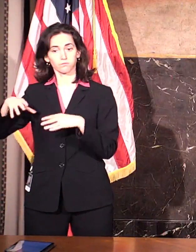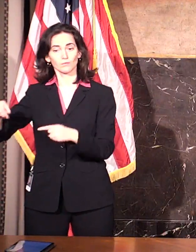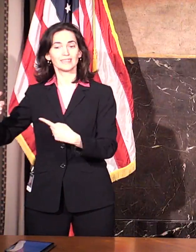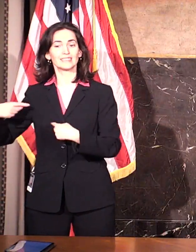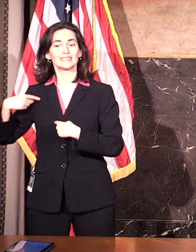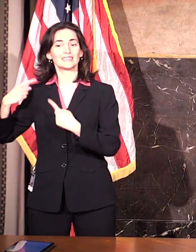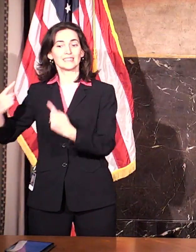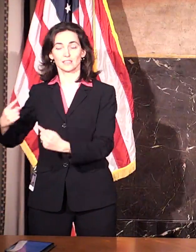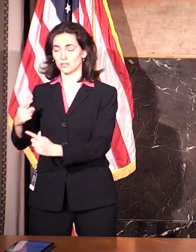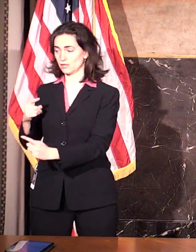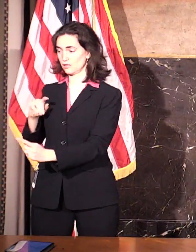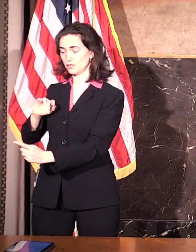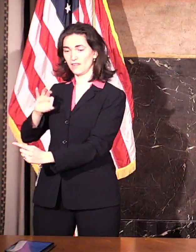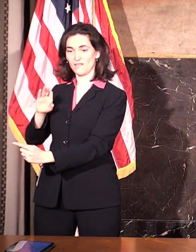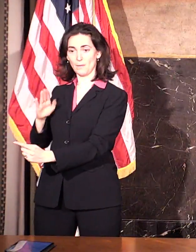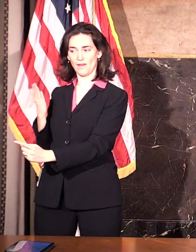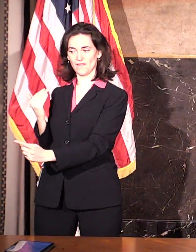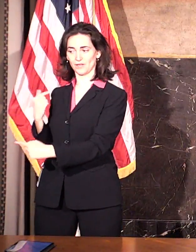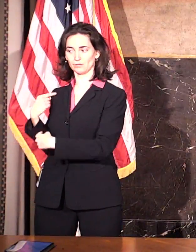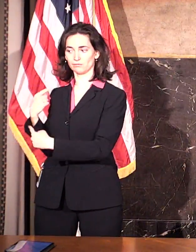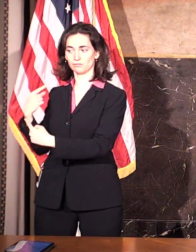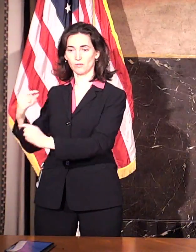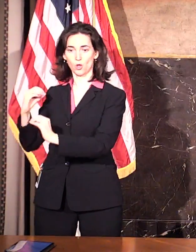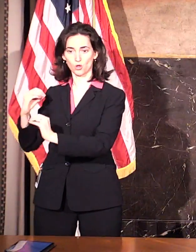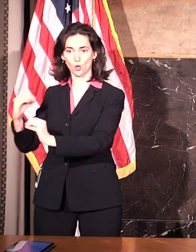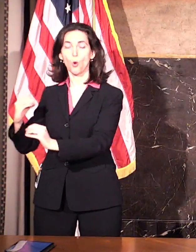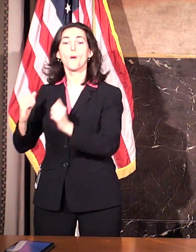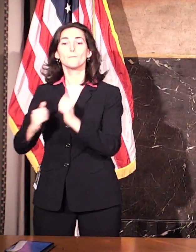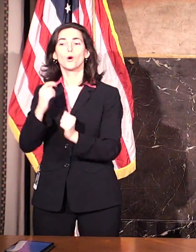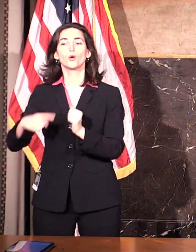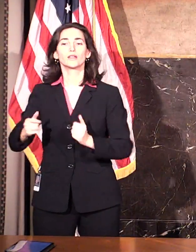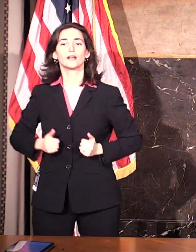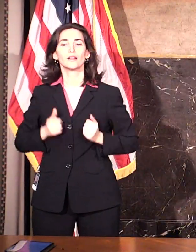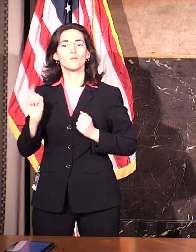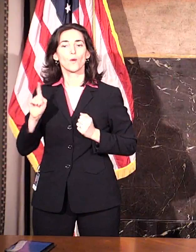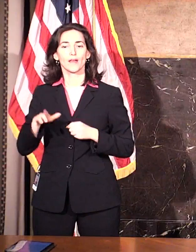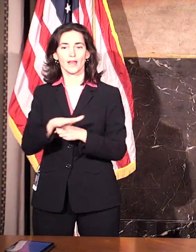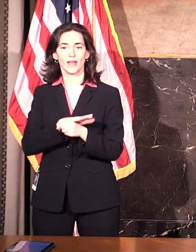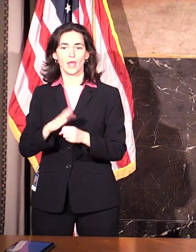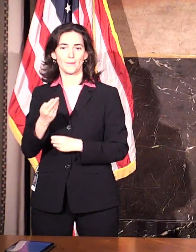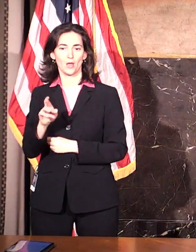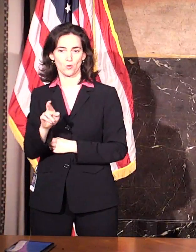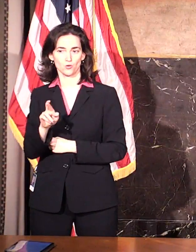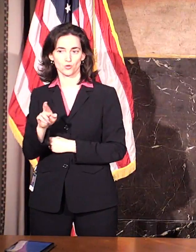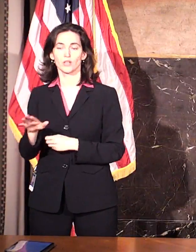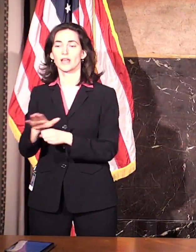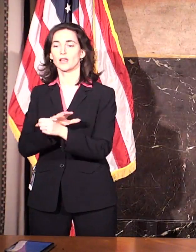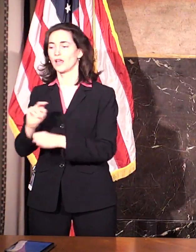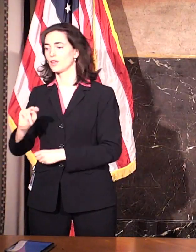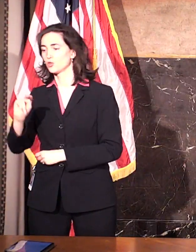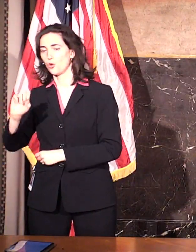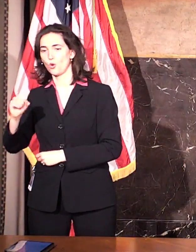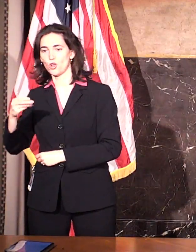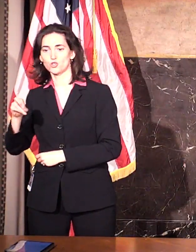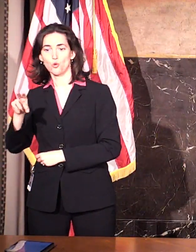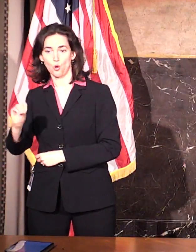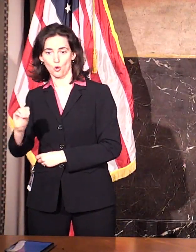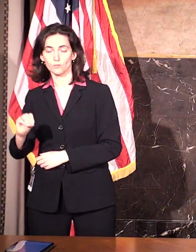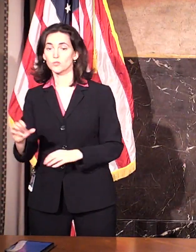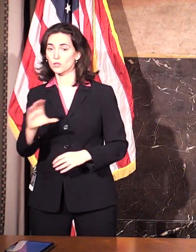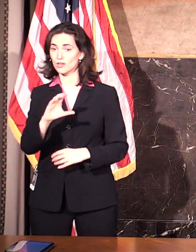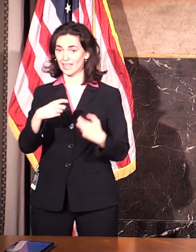15th. And most of those individuals were in the Baton Rouge area in the North Shore, and Energy is working hard